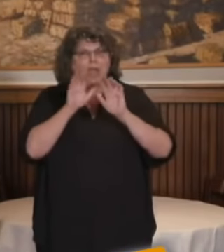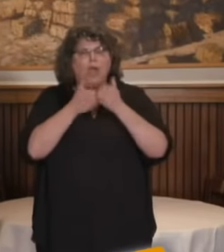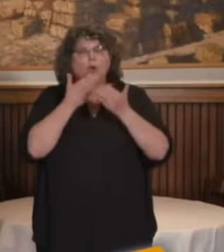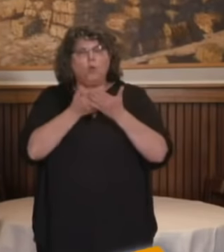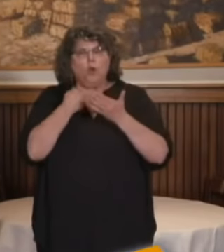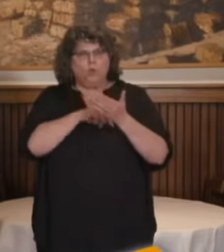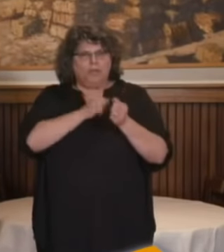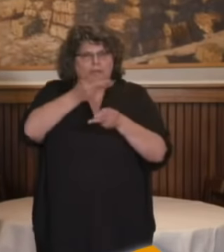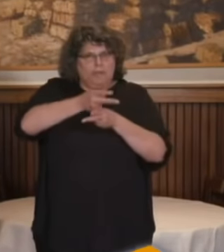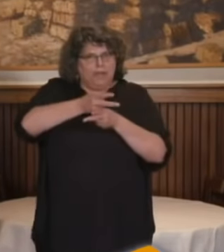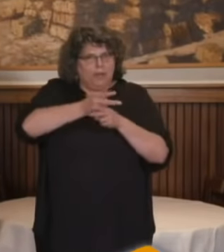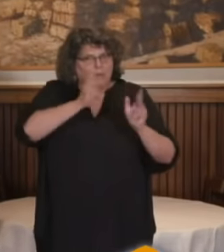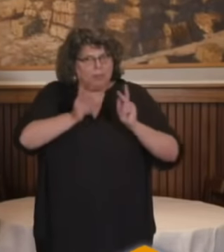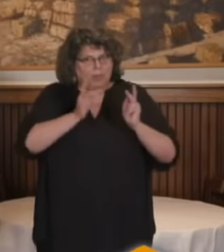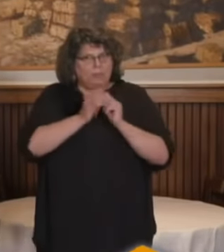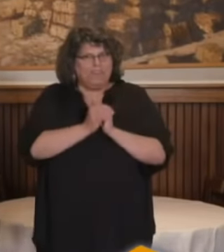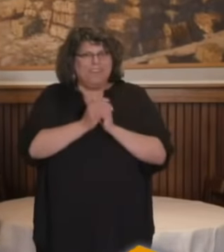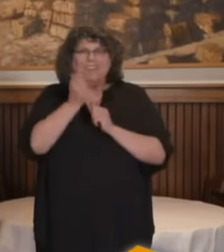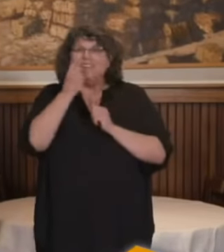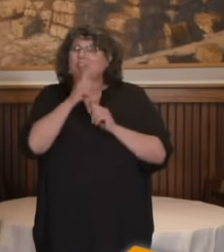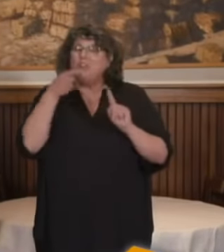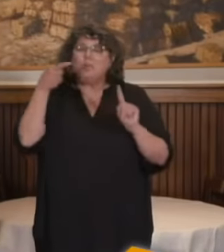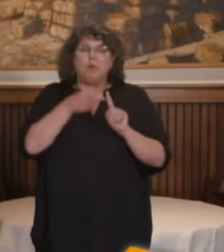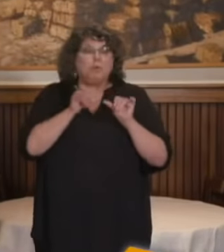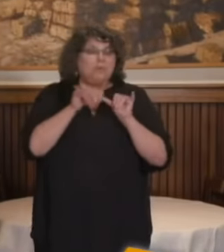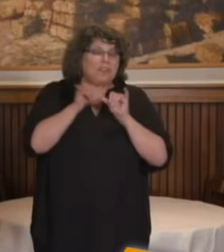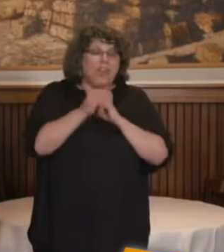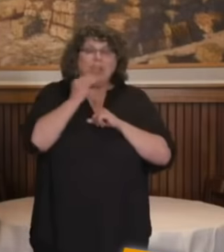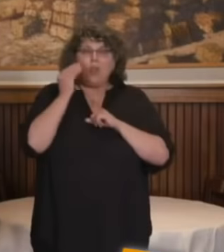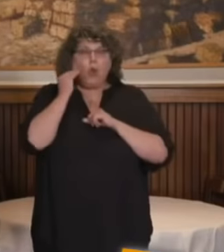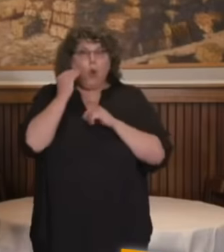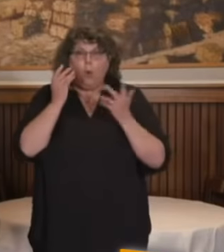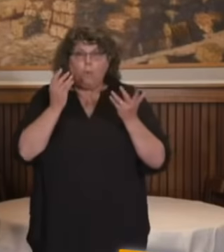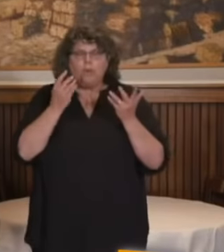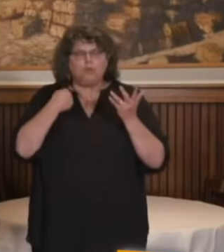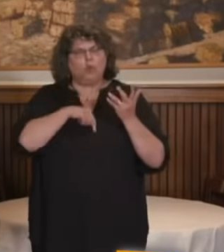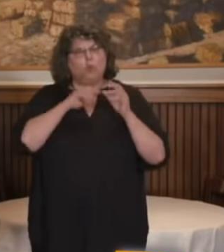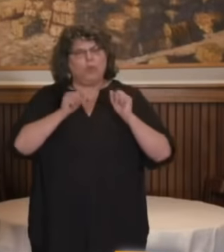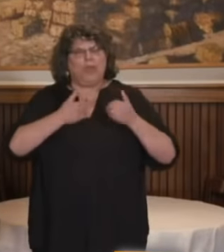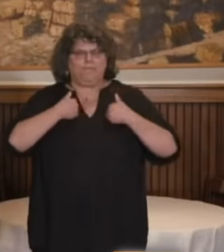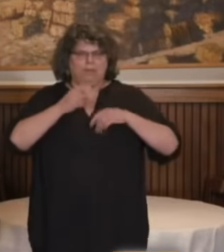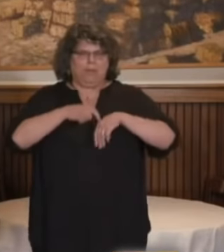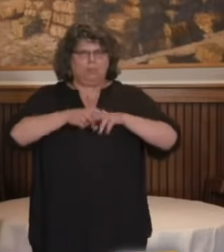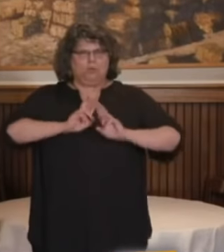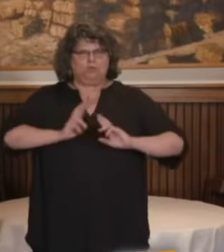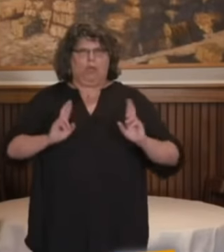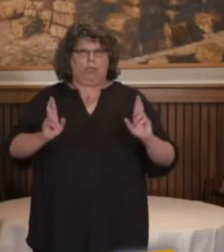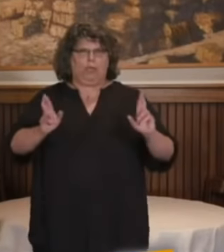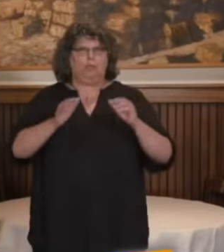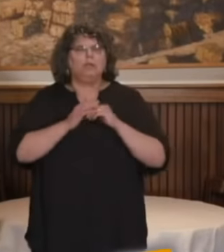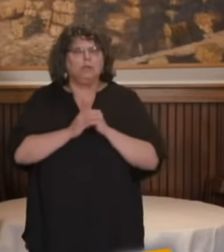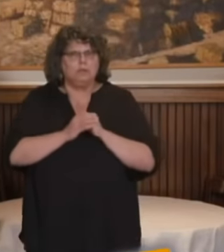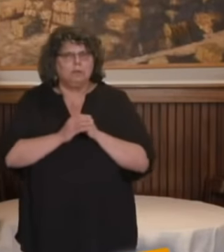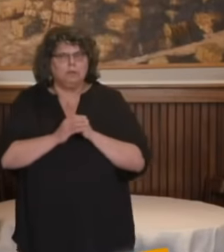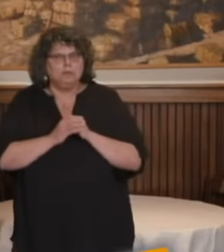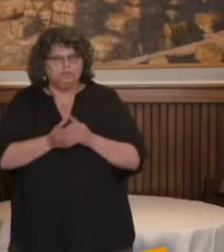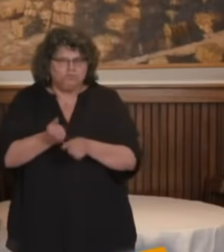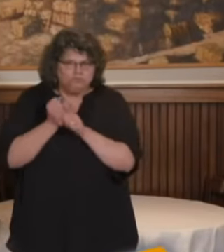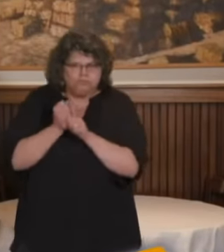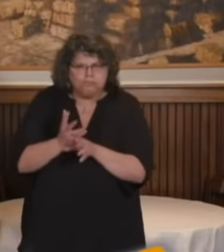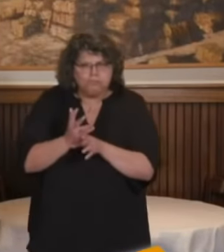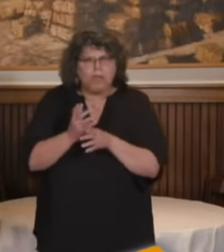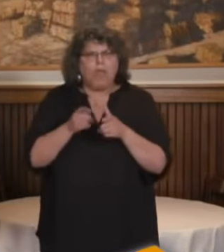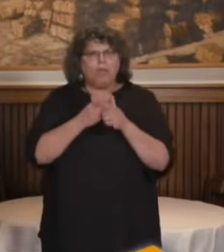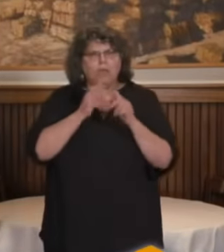meet needs. Remember, the whole purpose of the stay-at-home order was to prepare and to respond